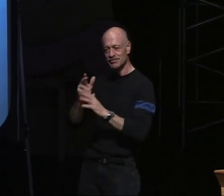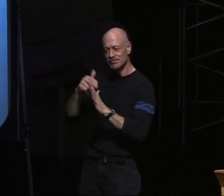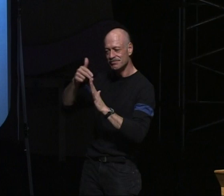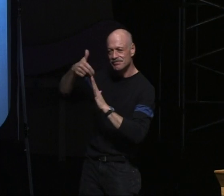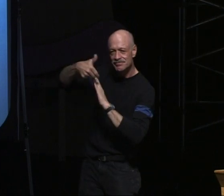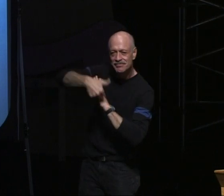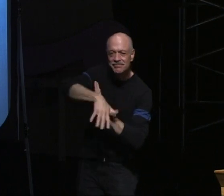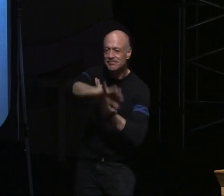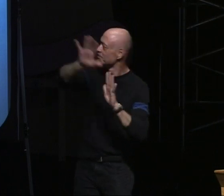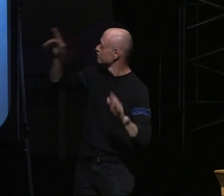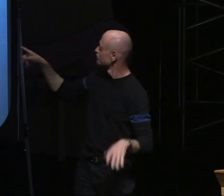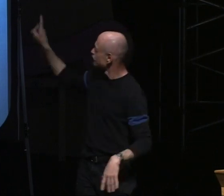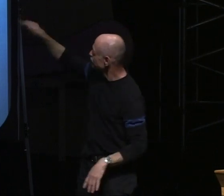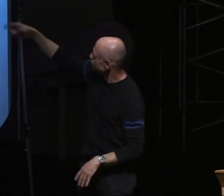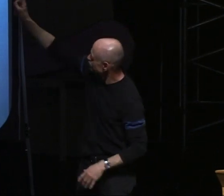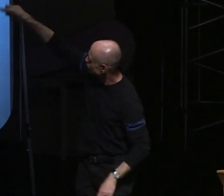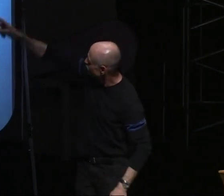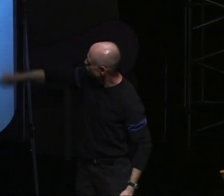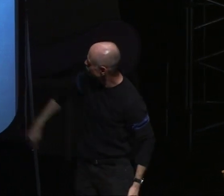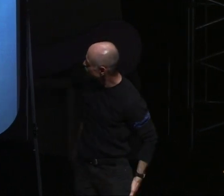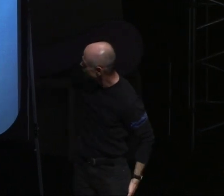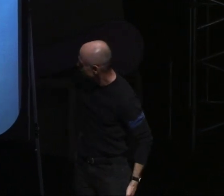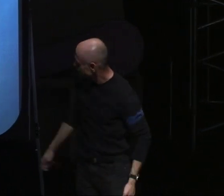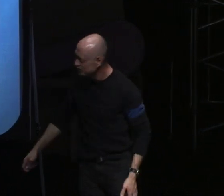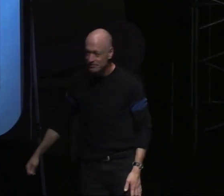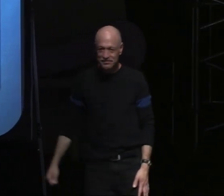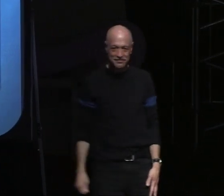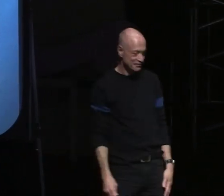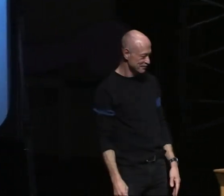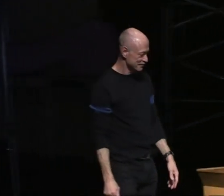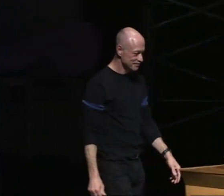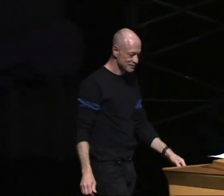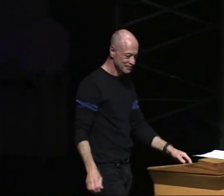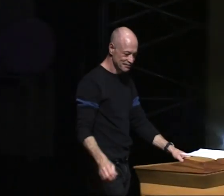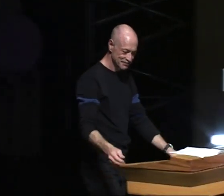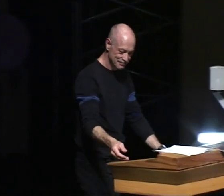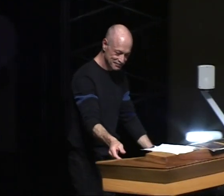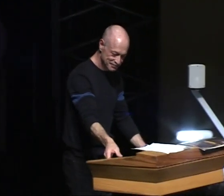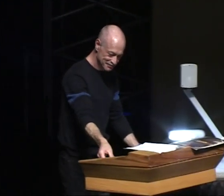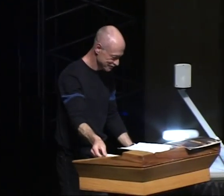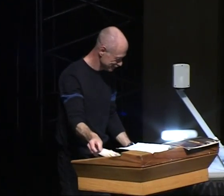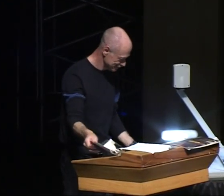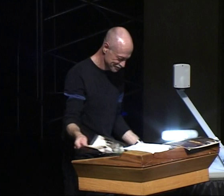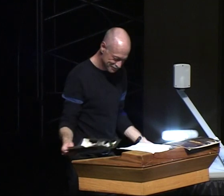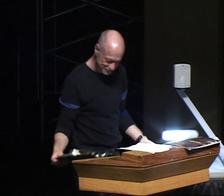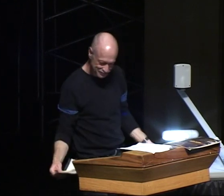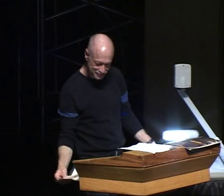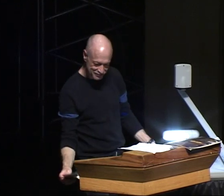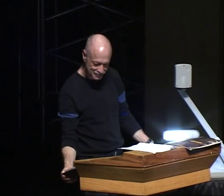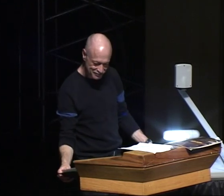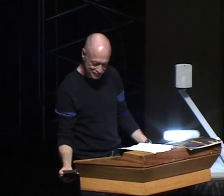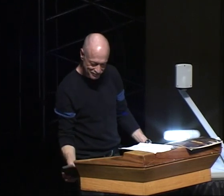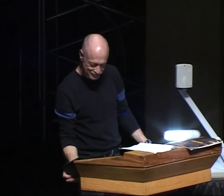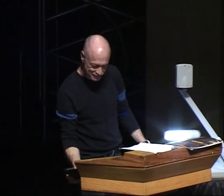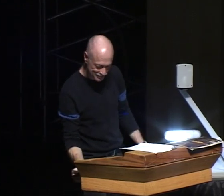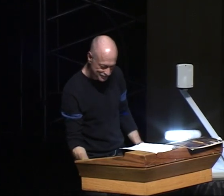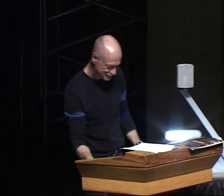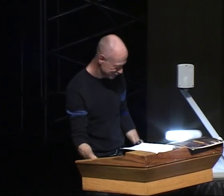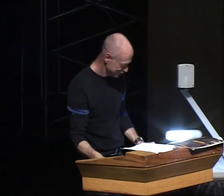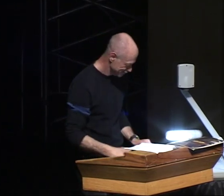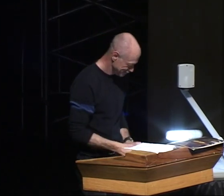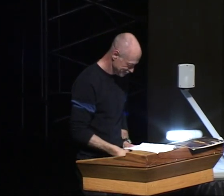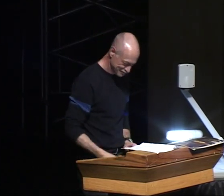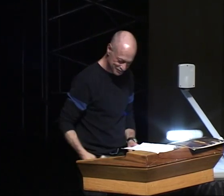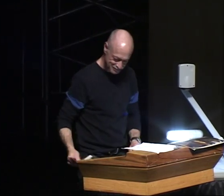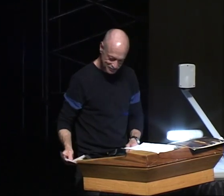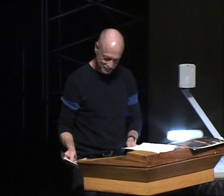part of this work. And the student decided to put the color in between the fingers, just on the lines of the fingers, not on the